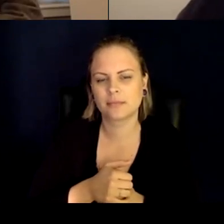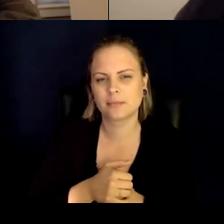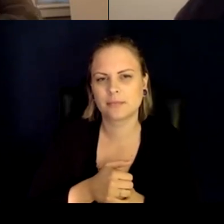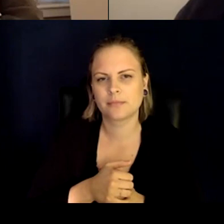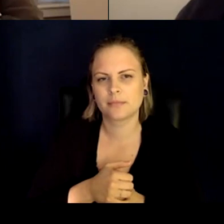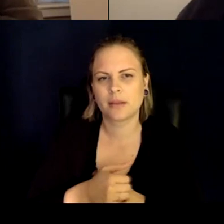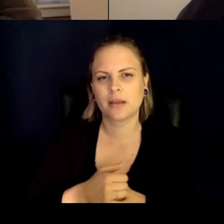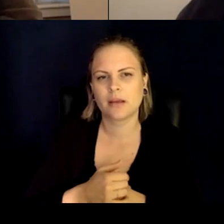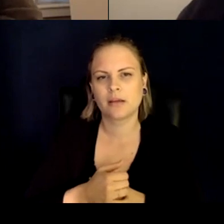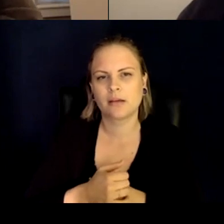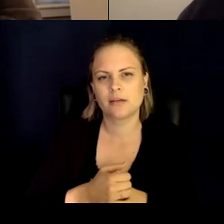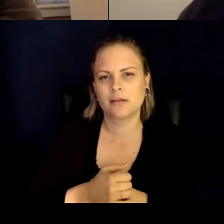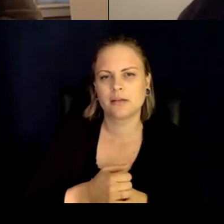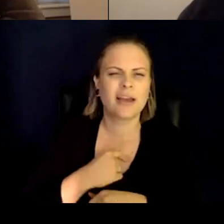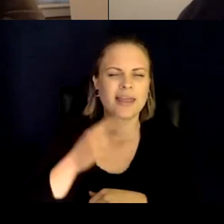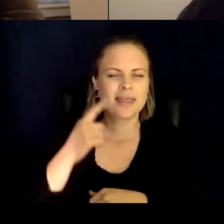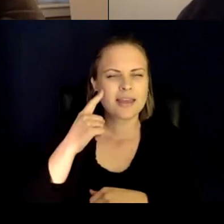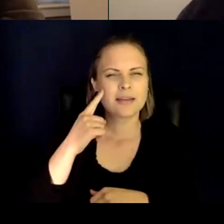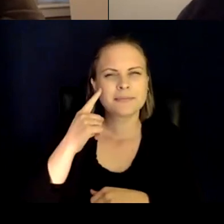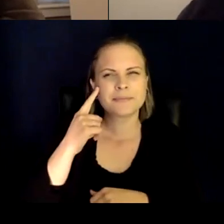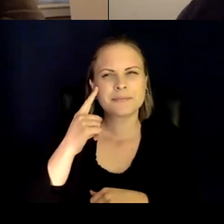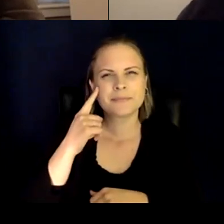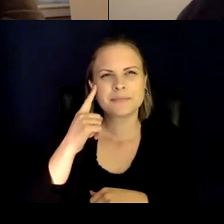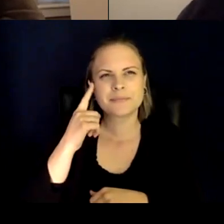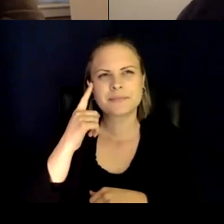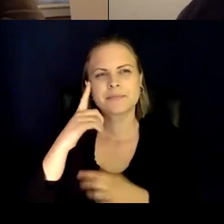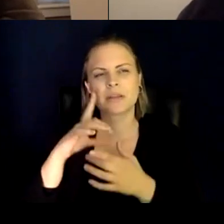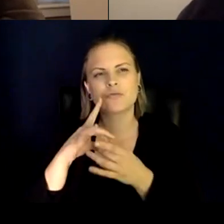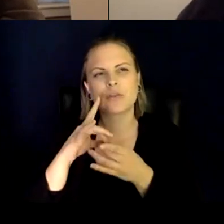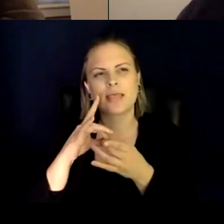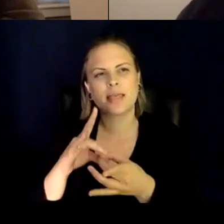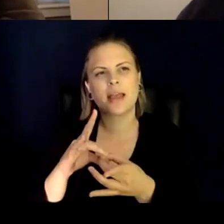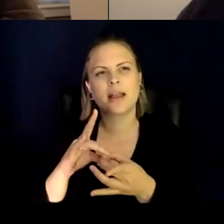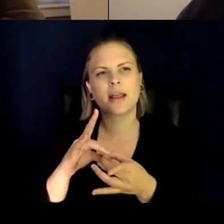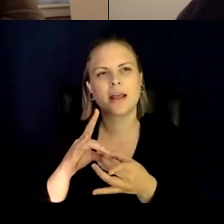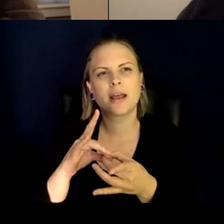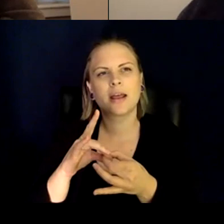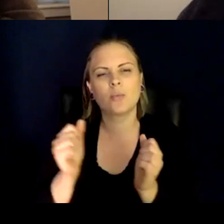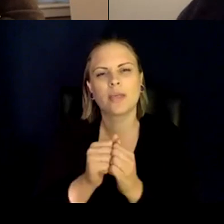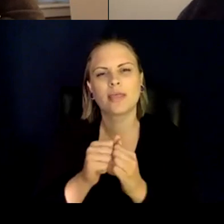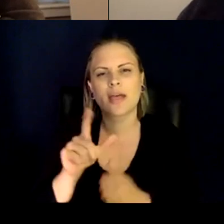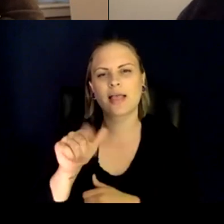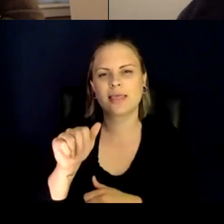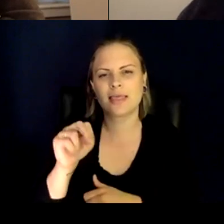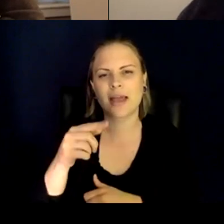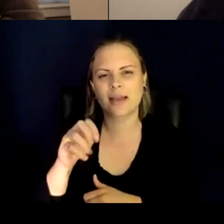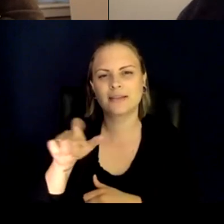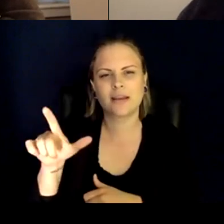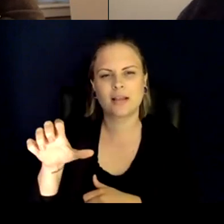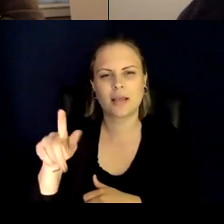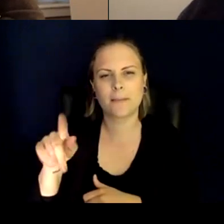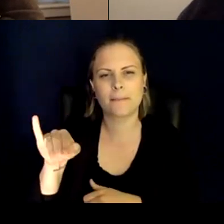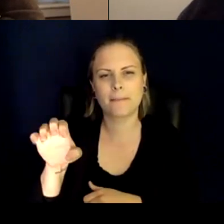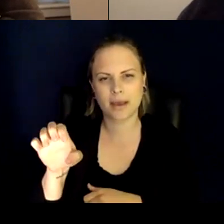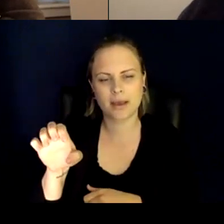I think it was connected once again with Langdale Pike. And